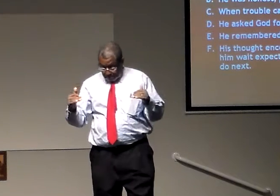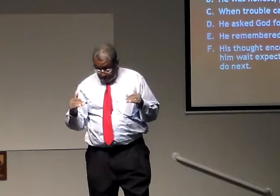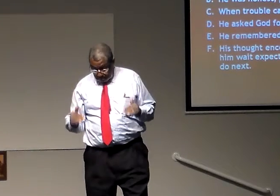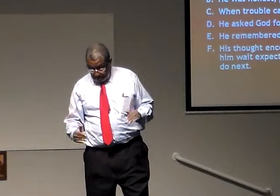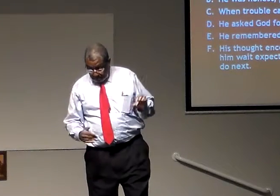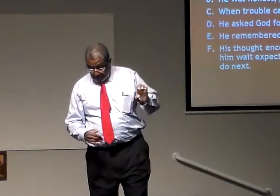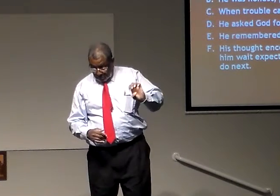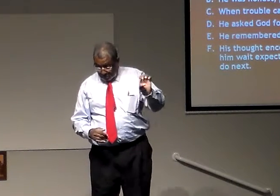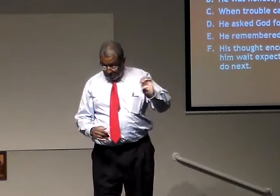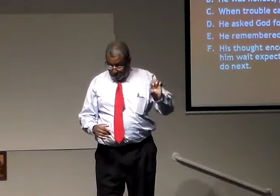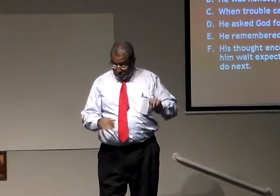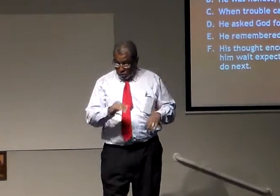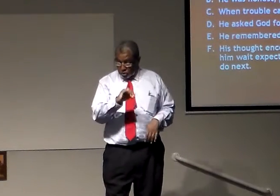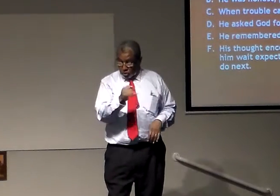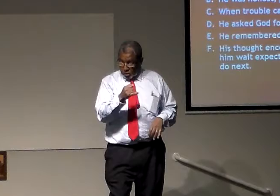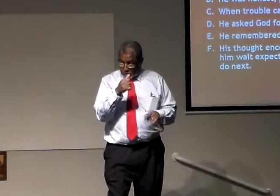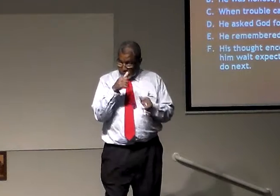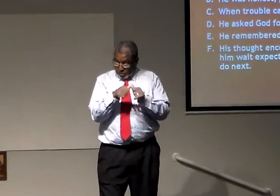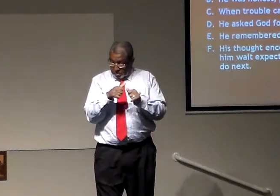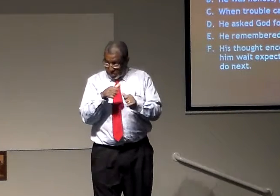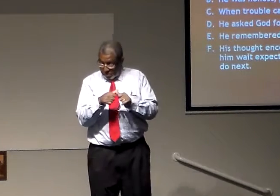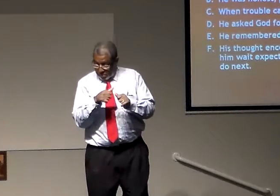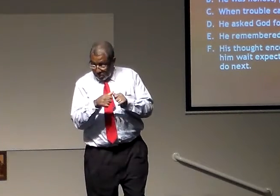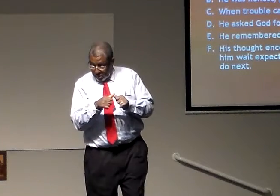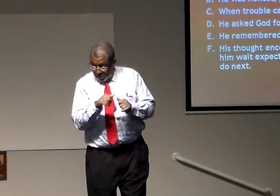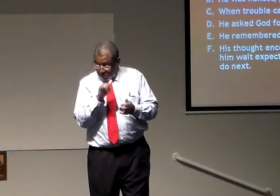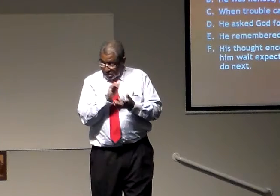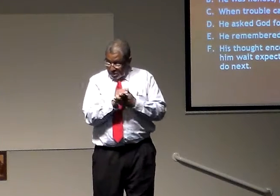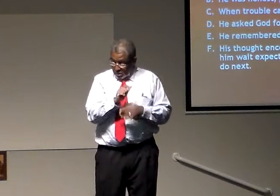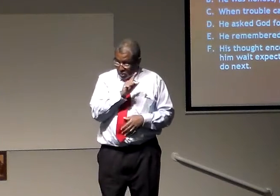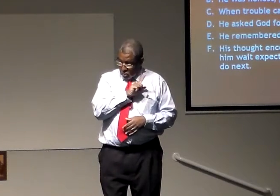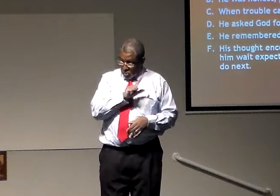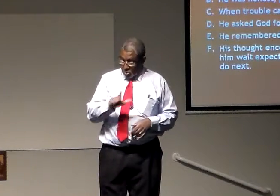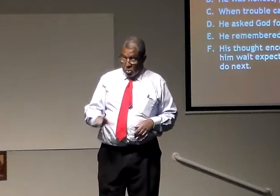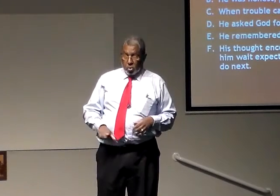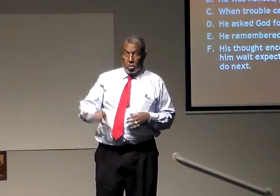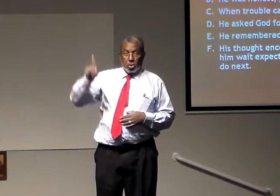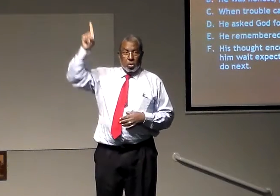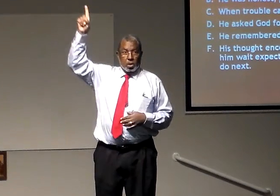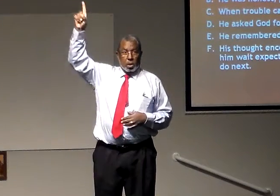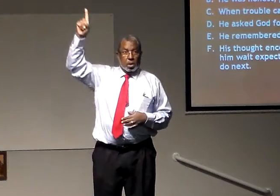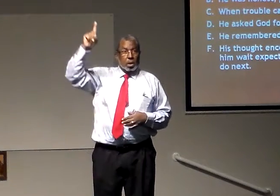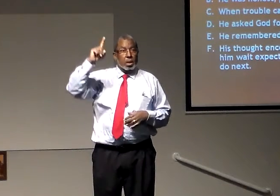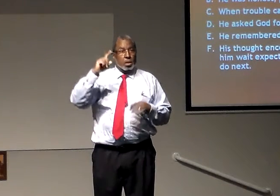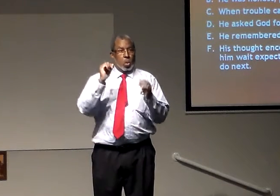And then he remembered that the Lord was with him.